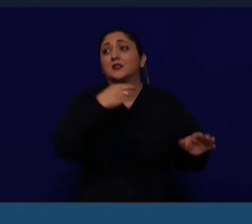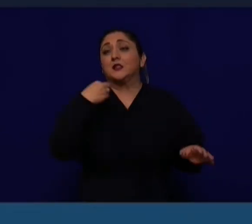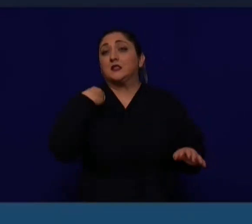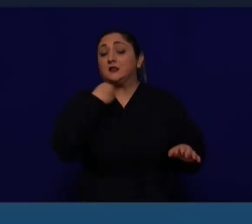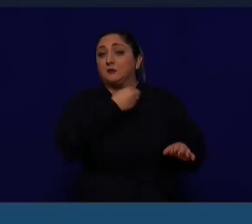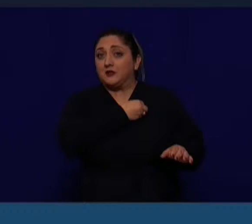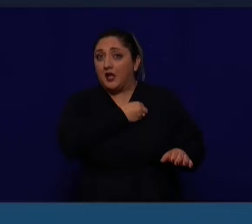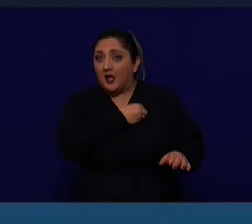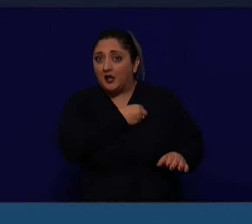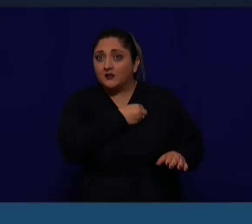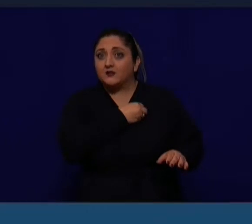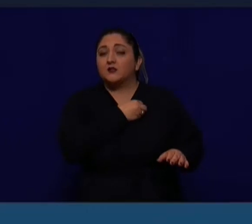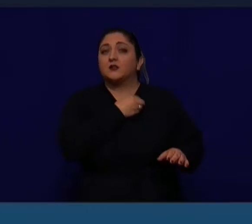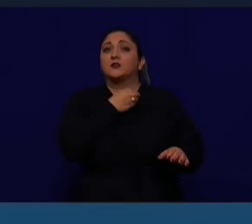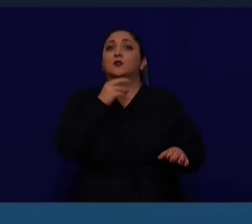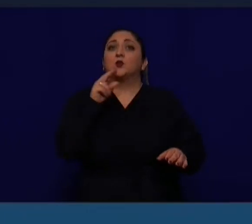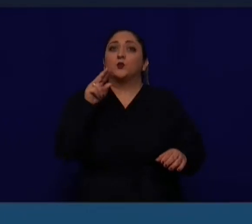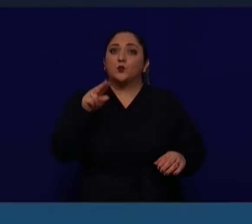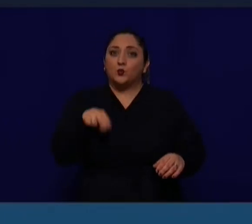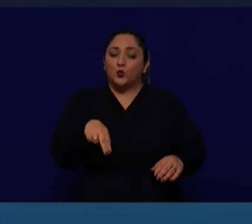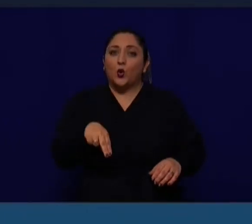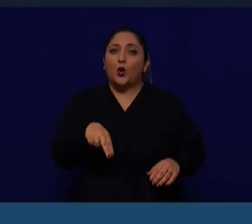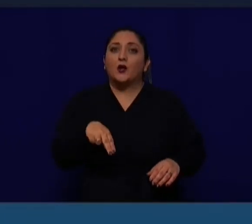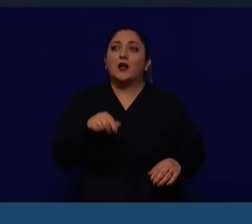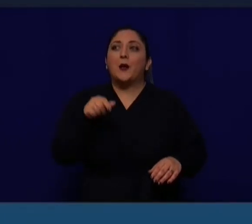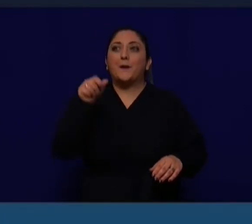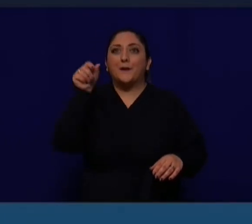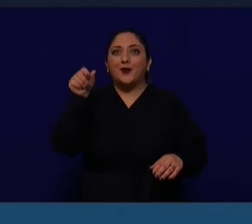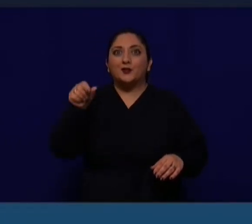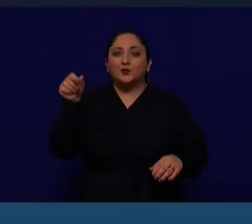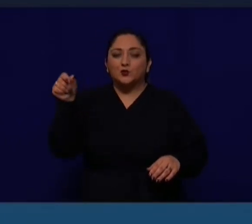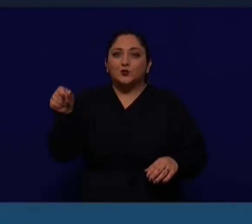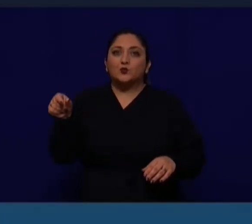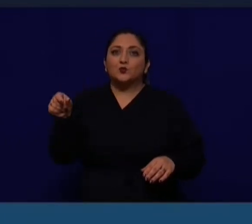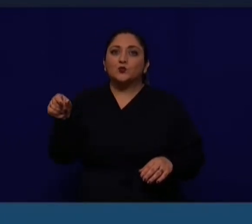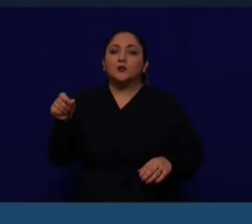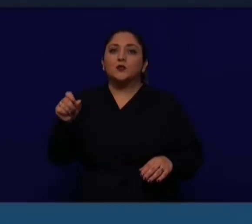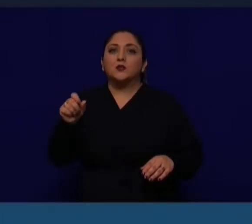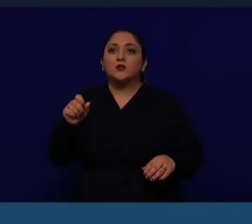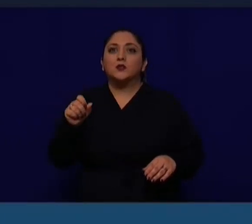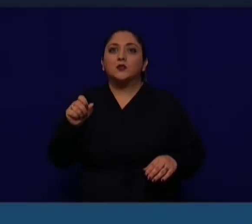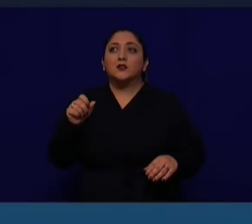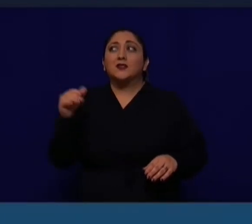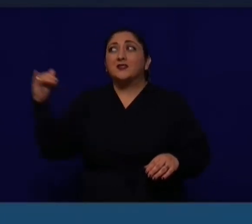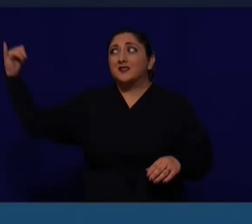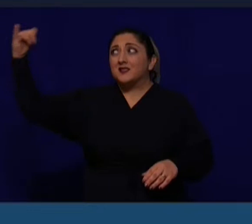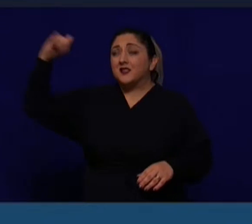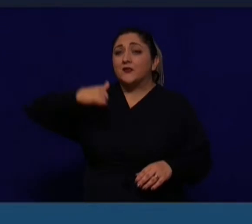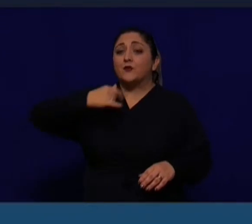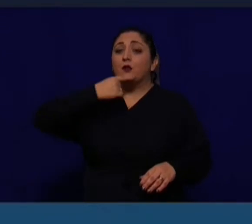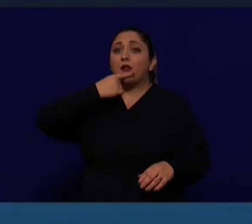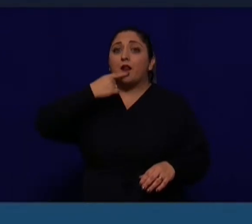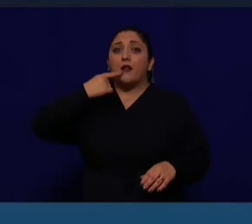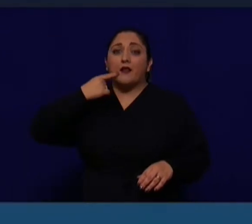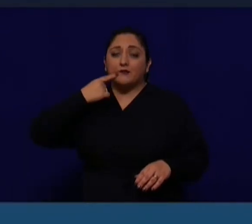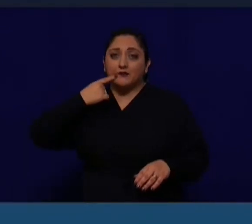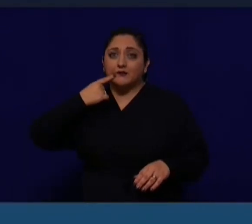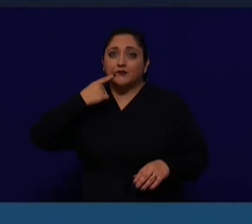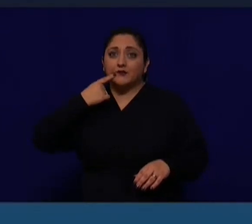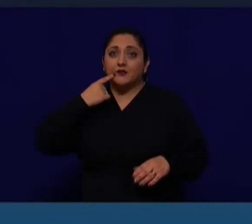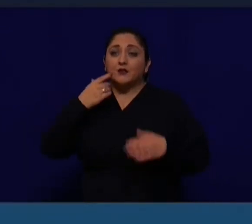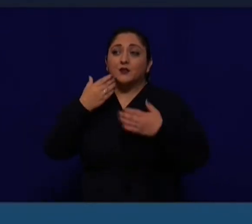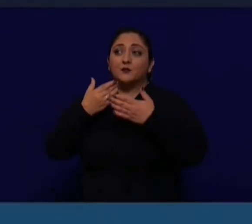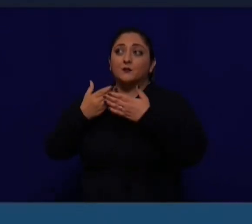huma inkluż magħhom tajjeb. U anke għandek xi persuni li jkunu ġew minn red zones li jkunu kellhom permess speċjali biex